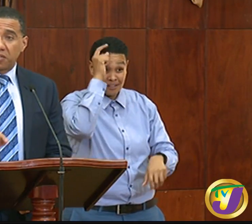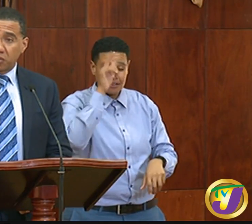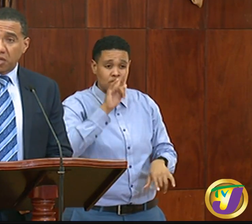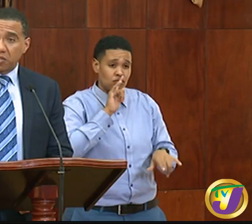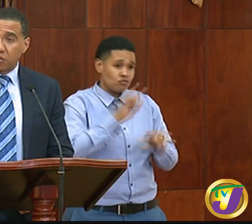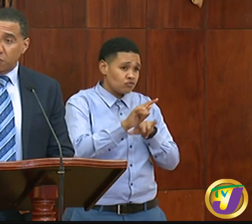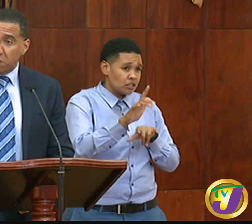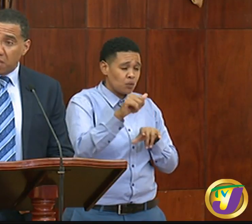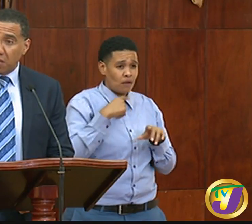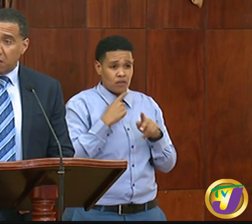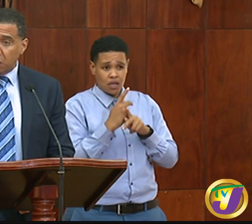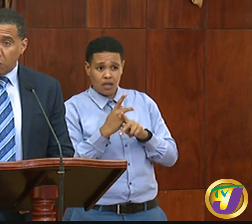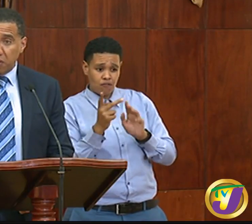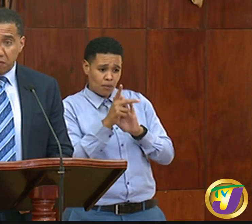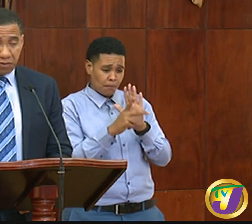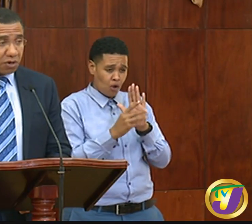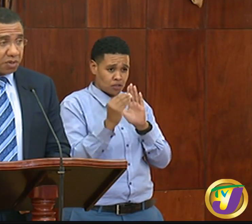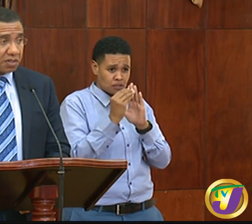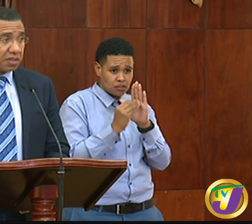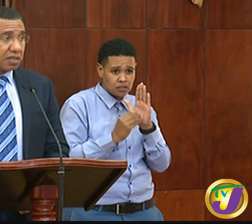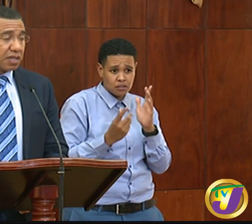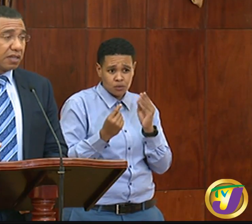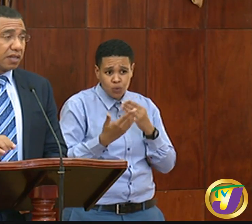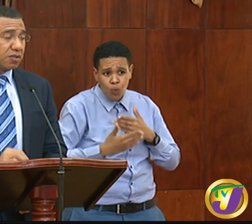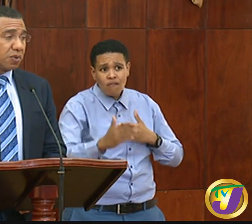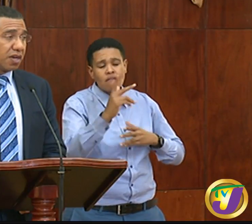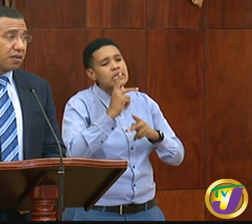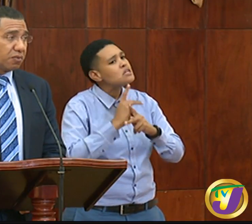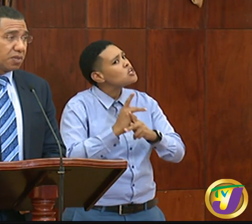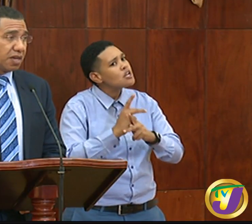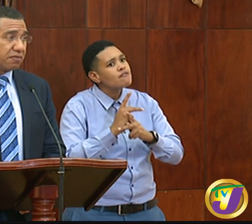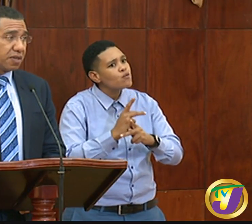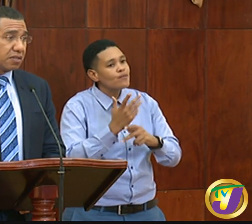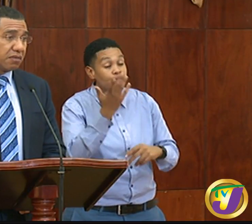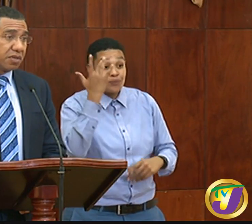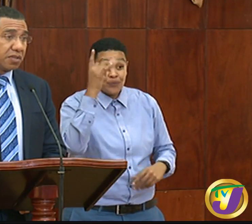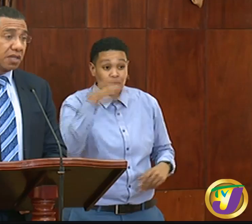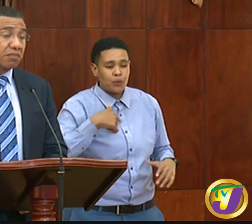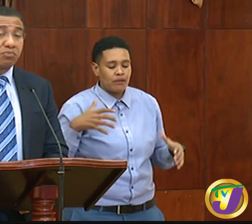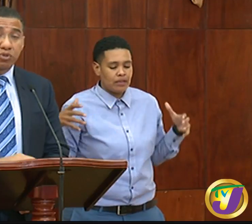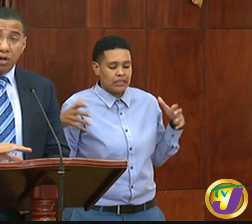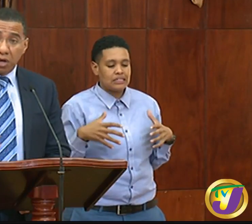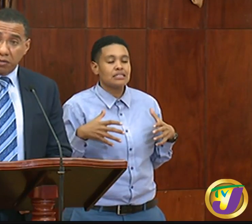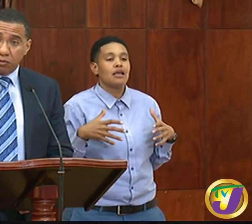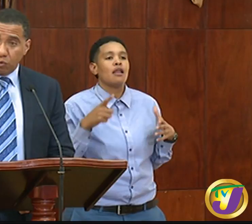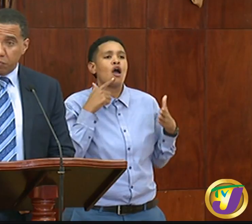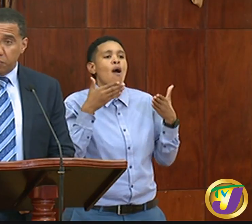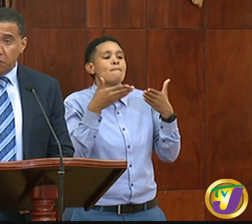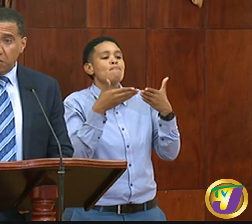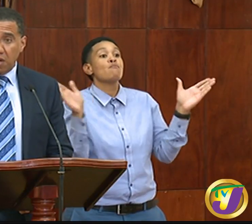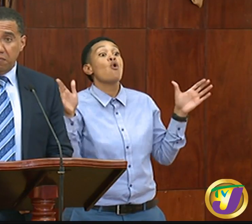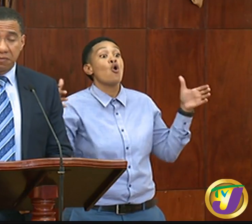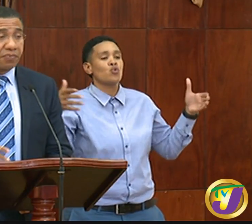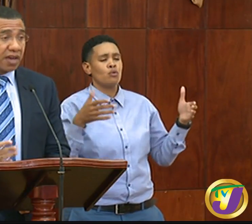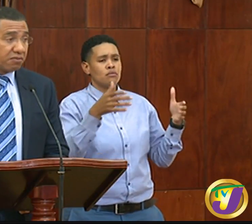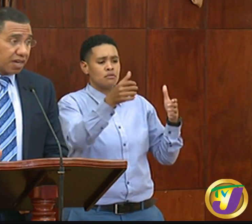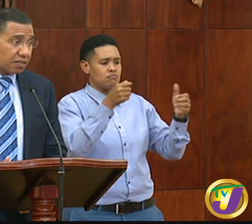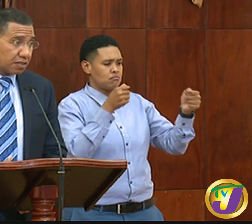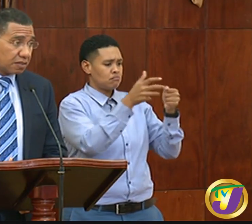with the policy choices we make going forward. And that is why we have assembled a broad group